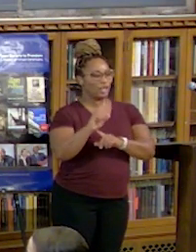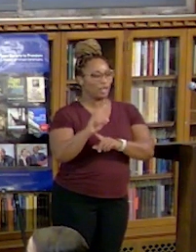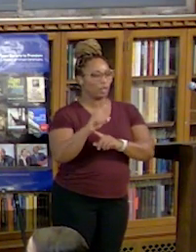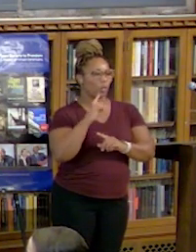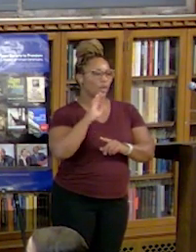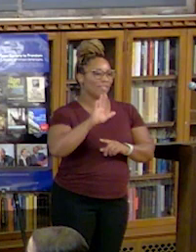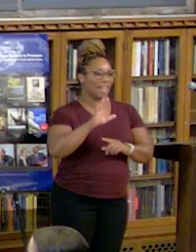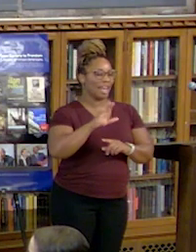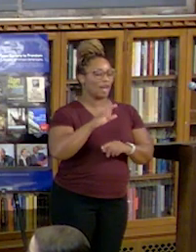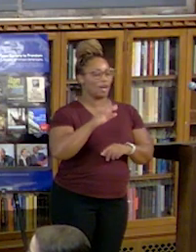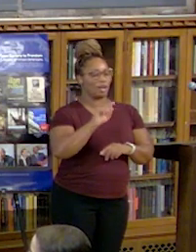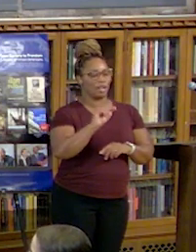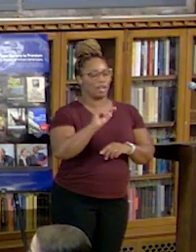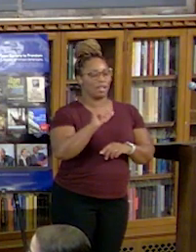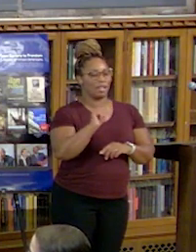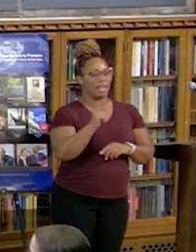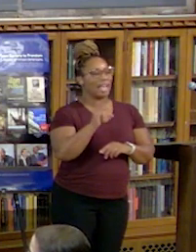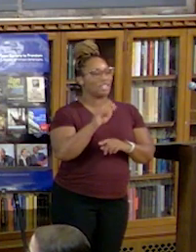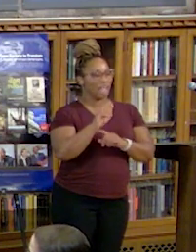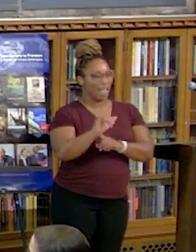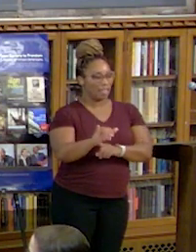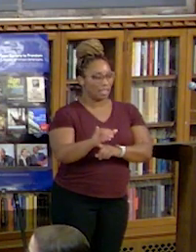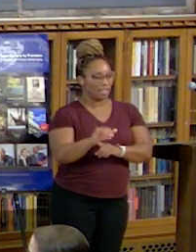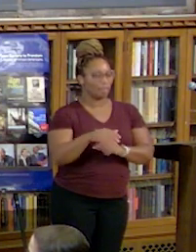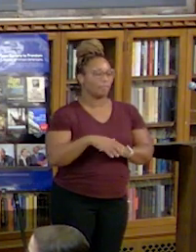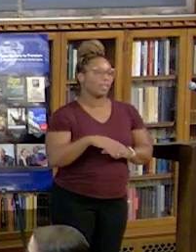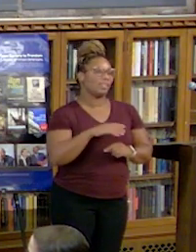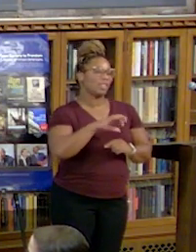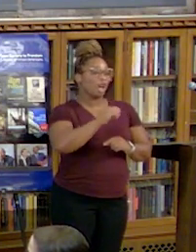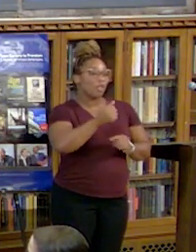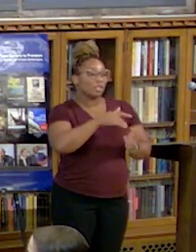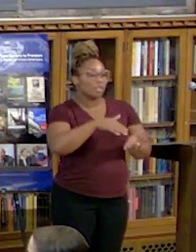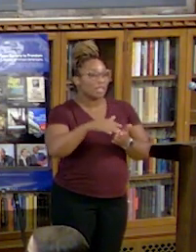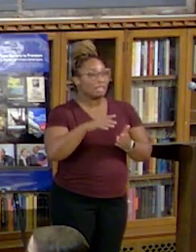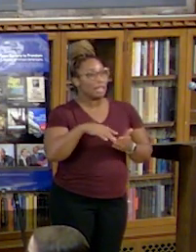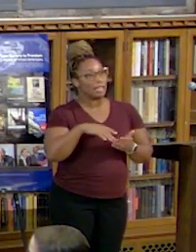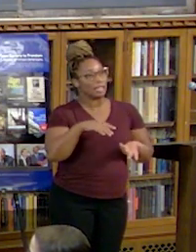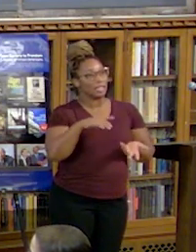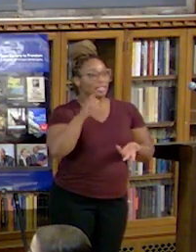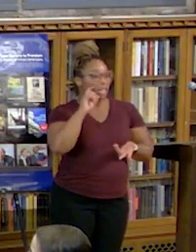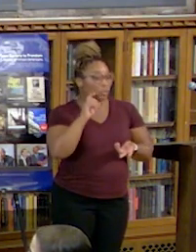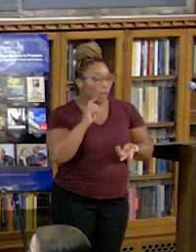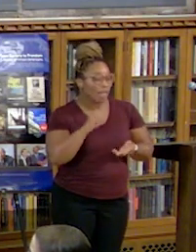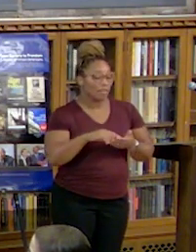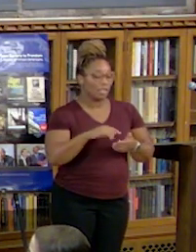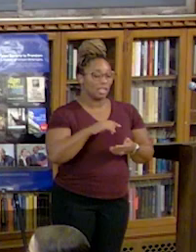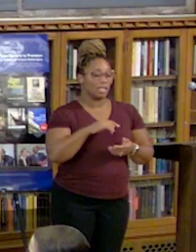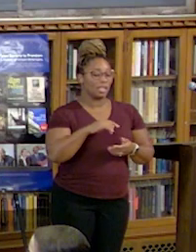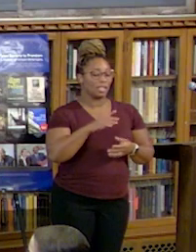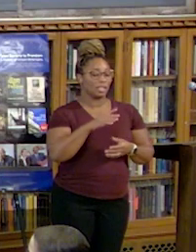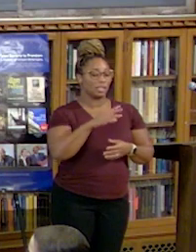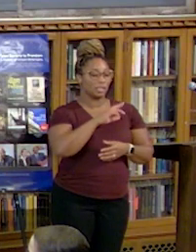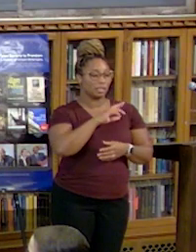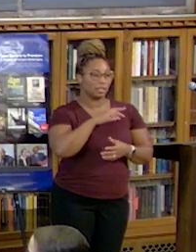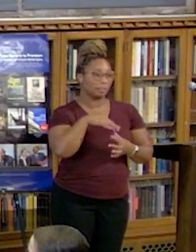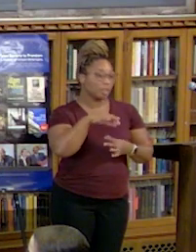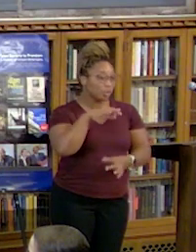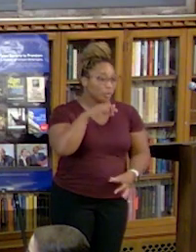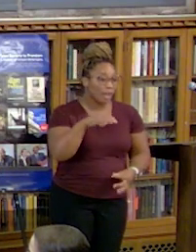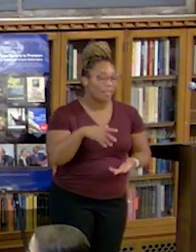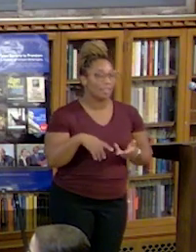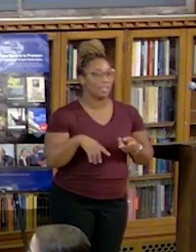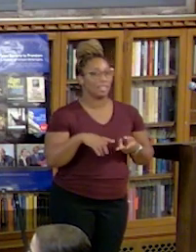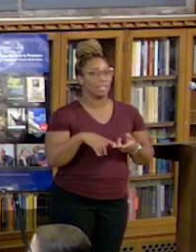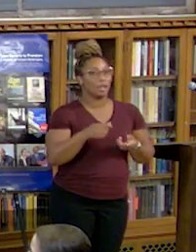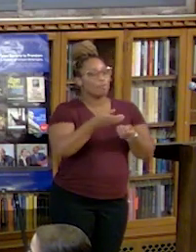that's true in other instances studies of sexuality studies of spirituality um sort of broadening